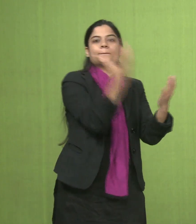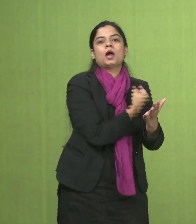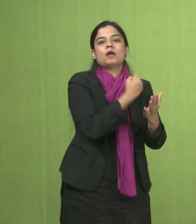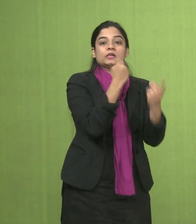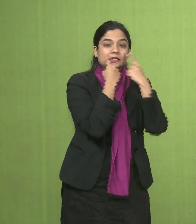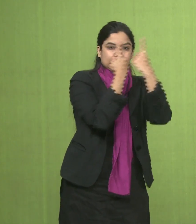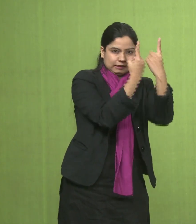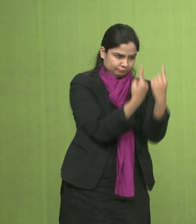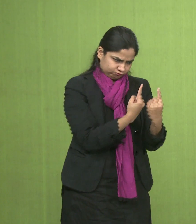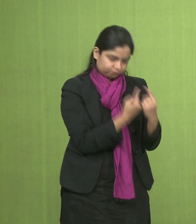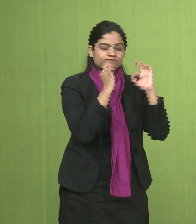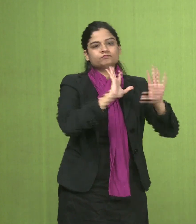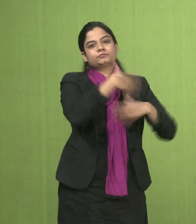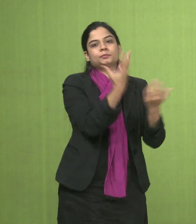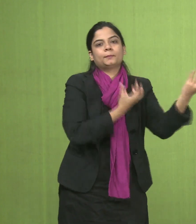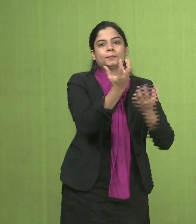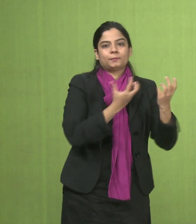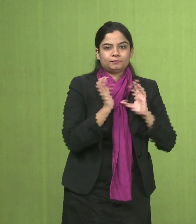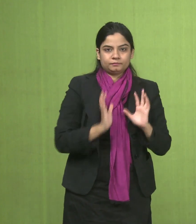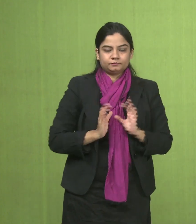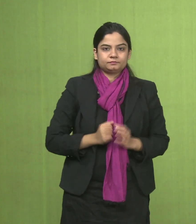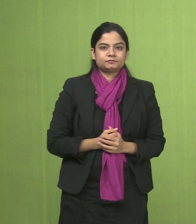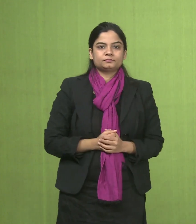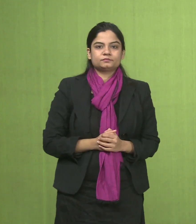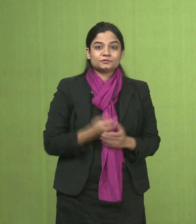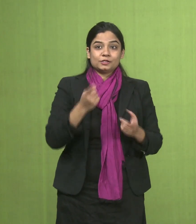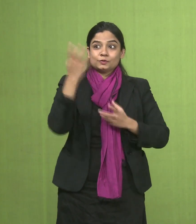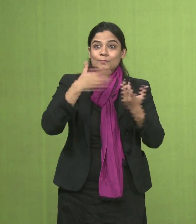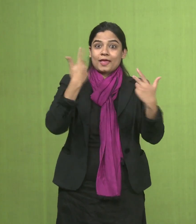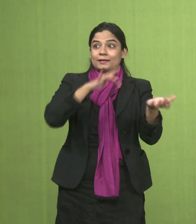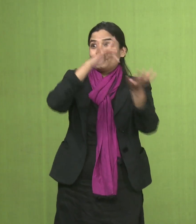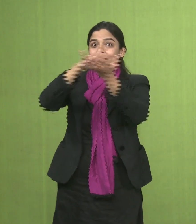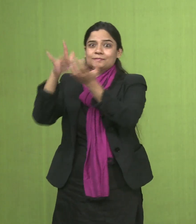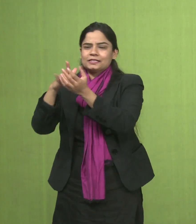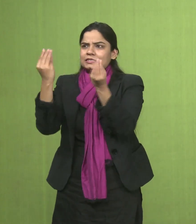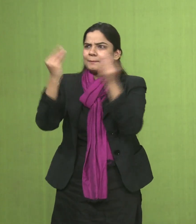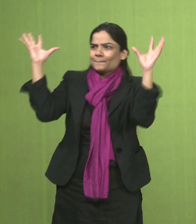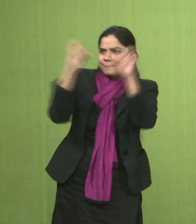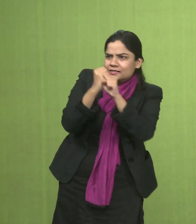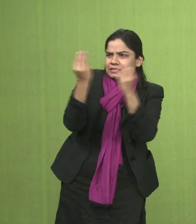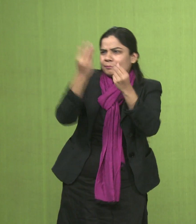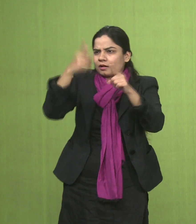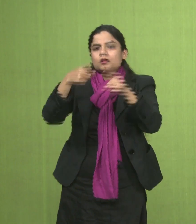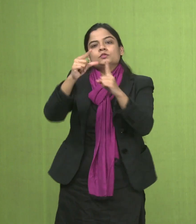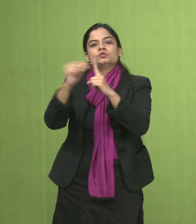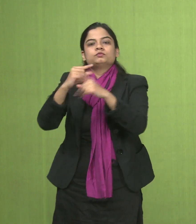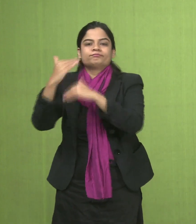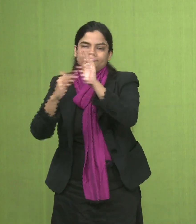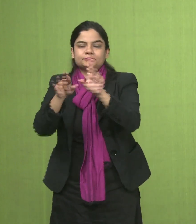packet of anything that you are buying. Always read that. So when you are trying to buy something which is not